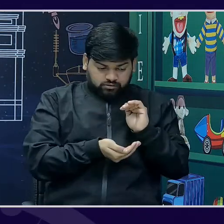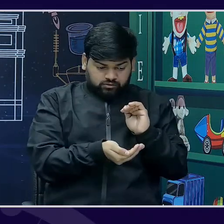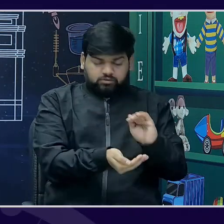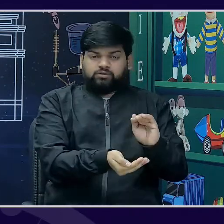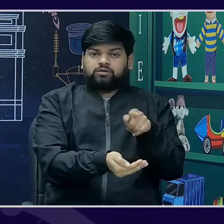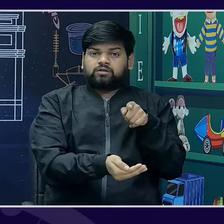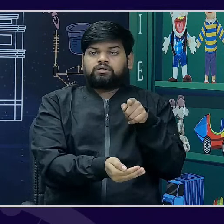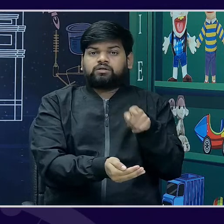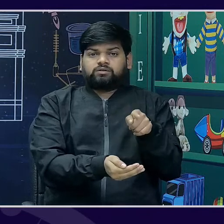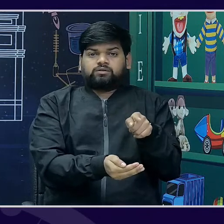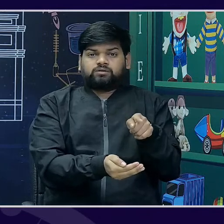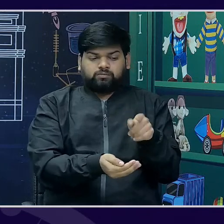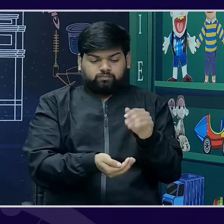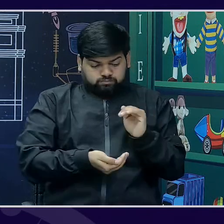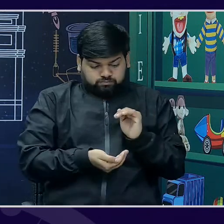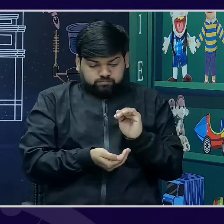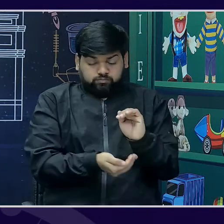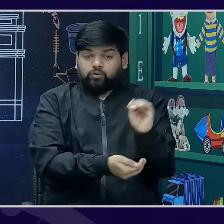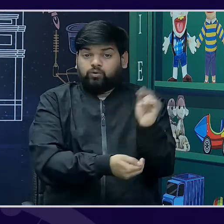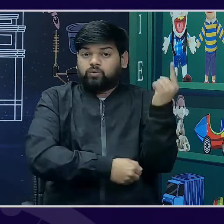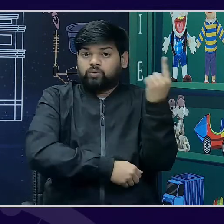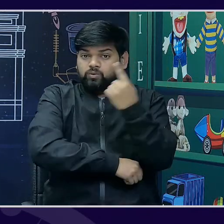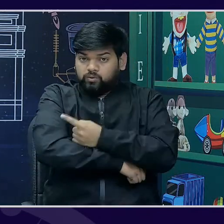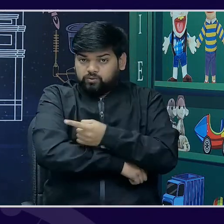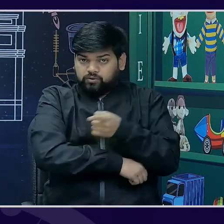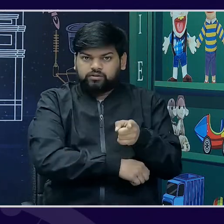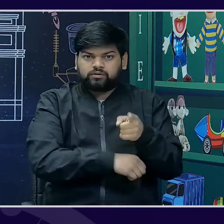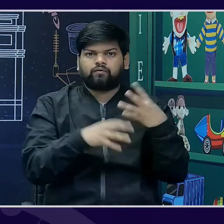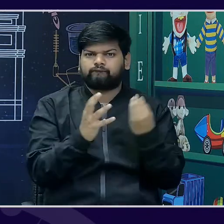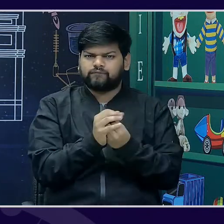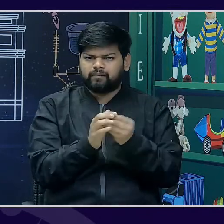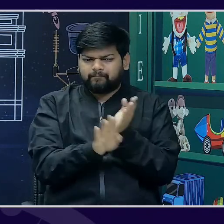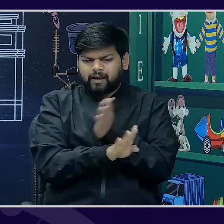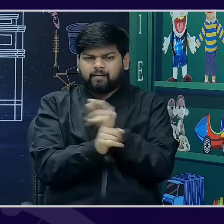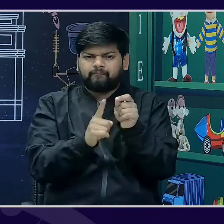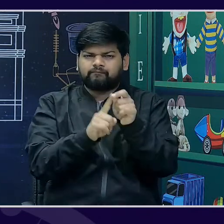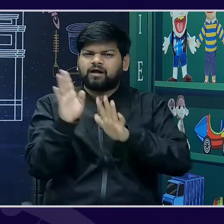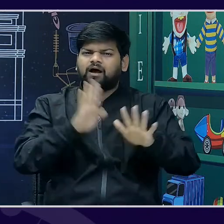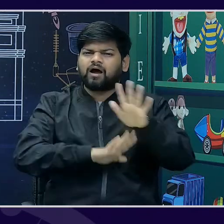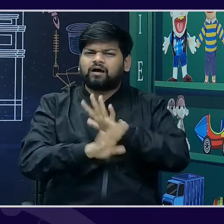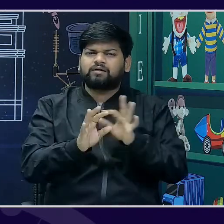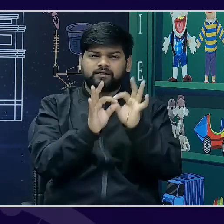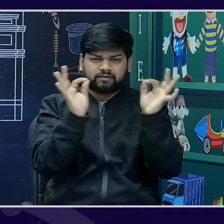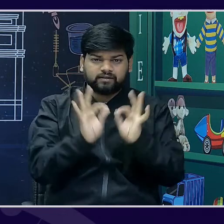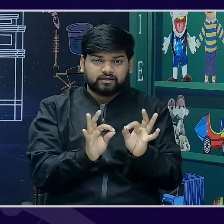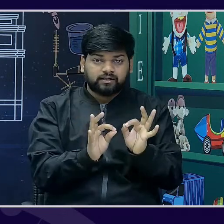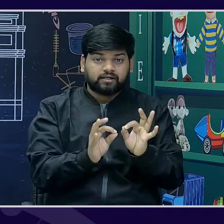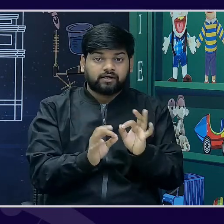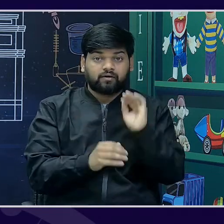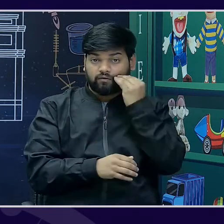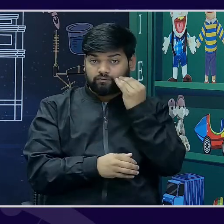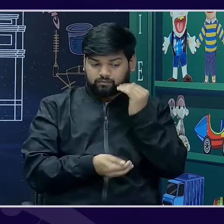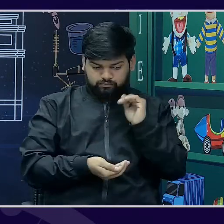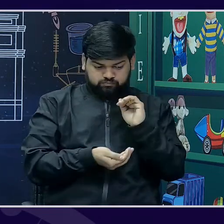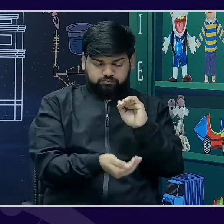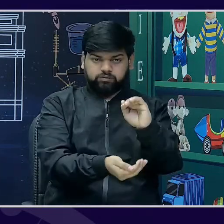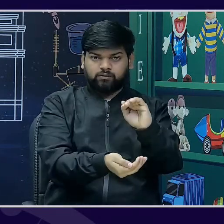3 months the baby is and take a right path towards the true rehabilitation and true